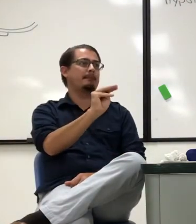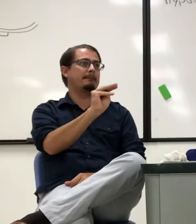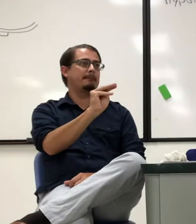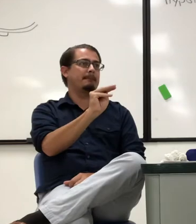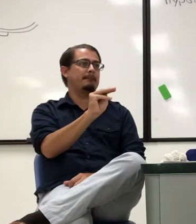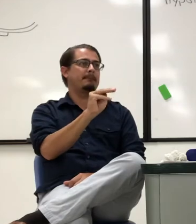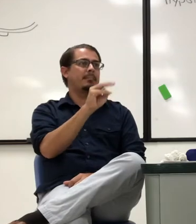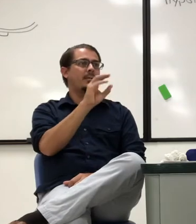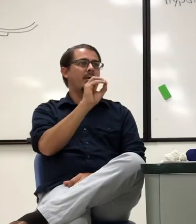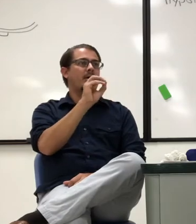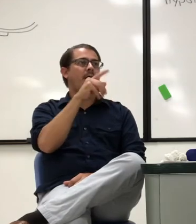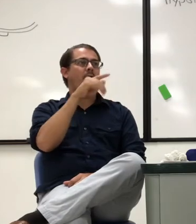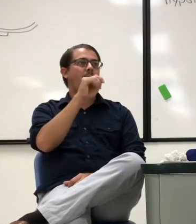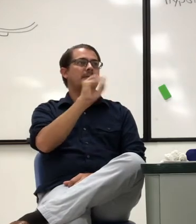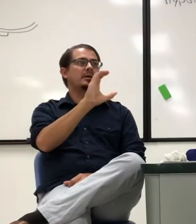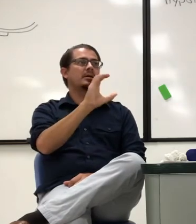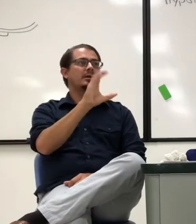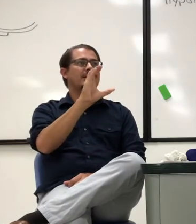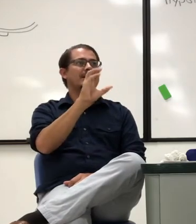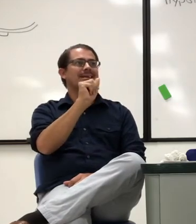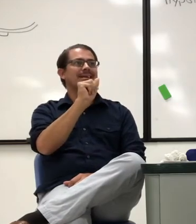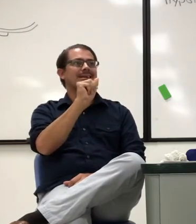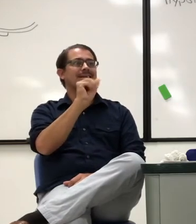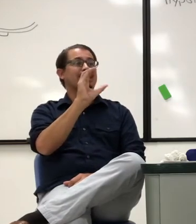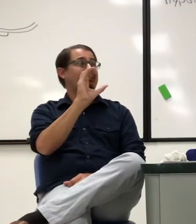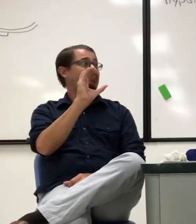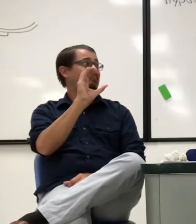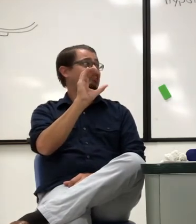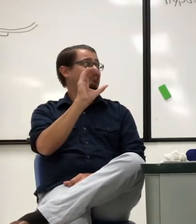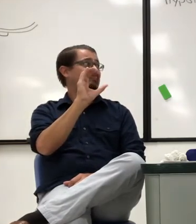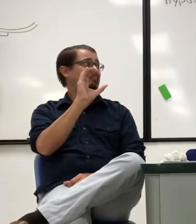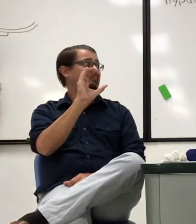Optic chiasm.